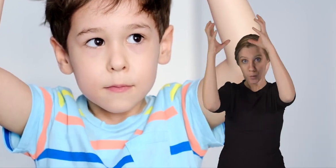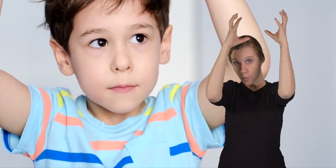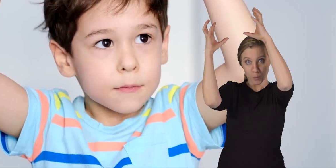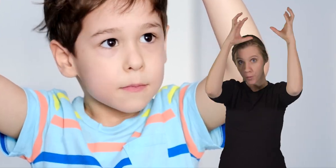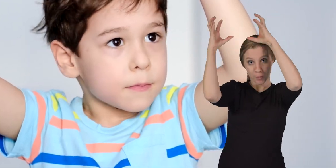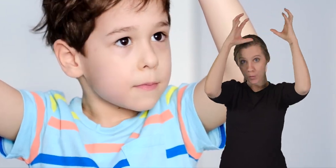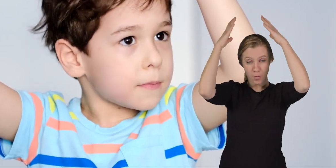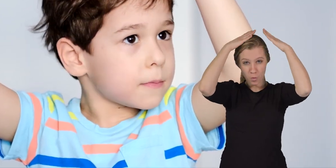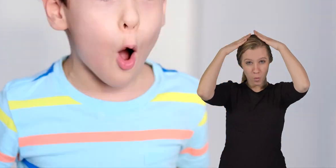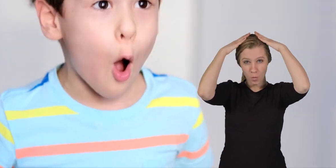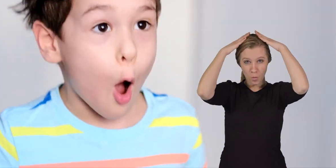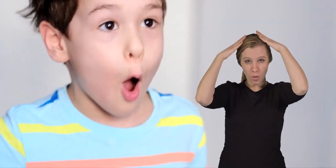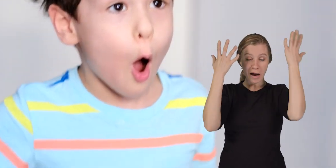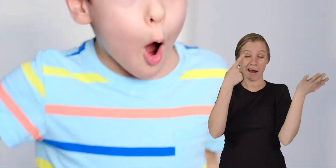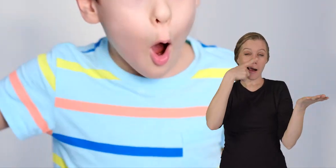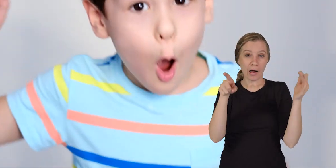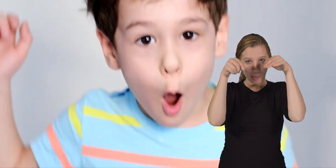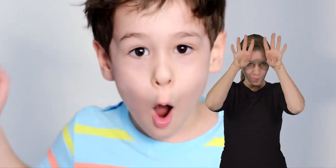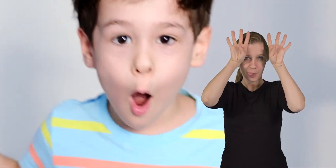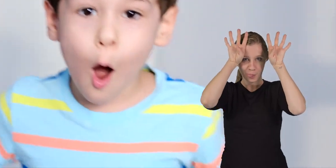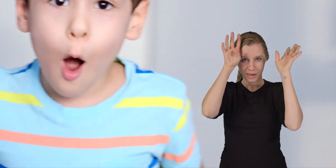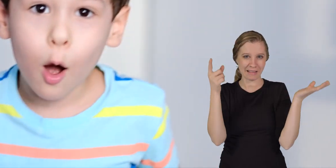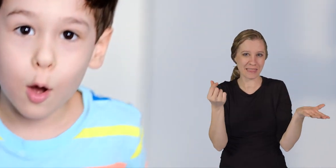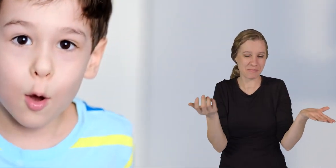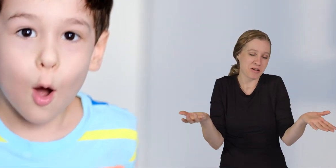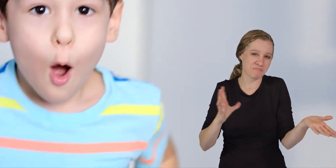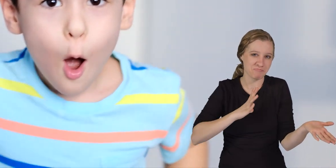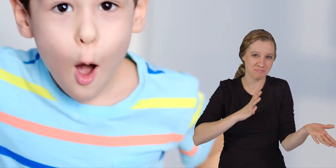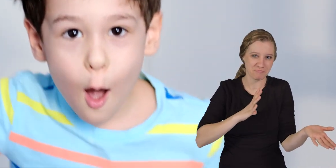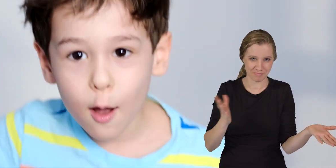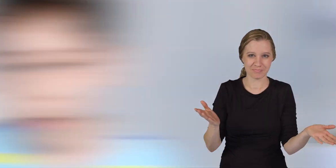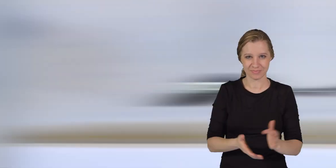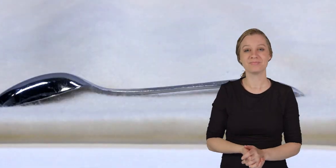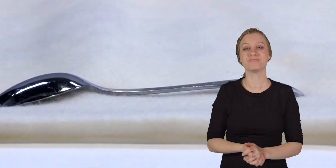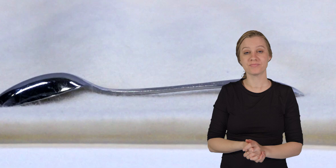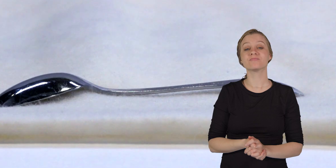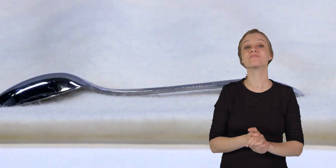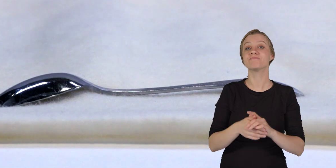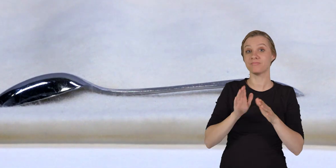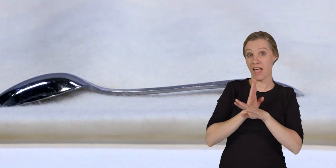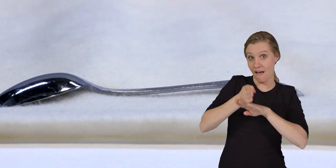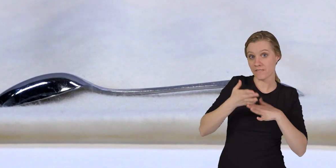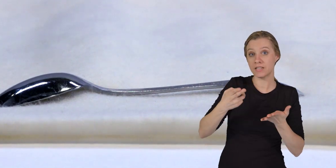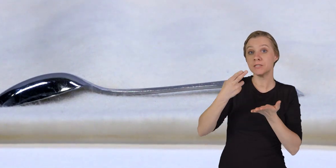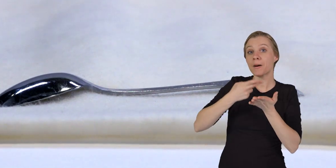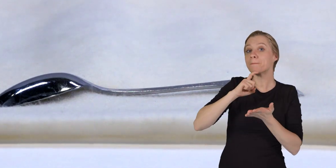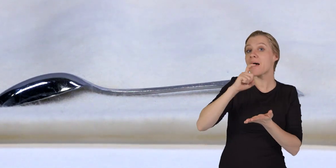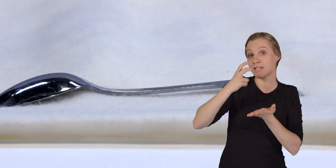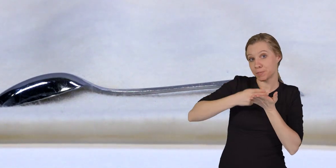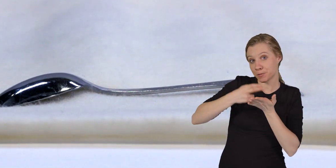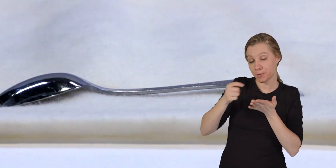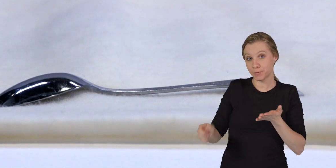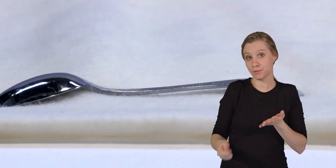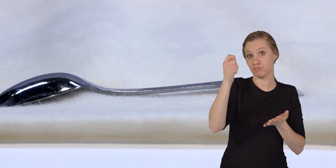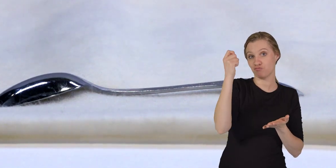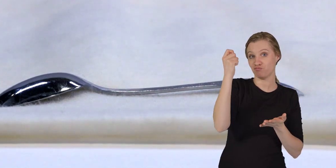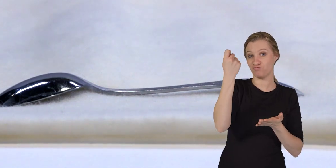balloon on your head if you don't mind messing up your hair a bit after that we are going to lay out our metal spoon